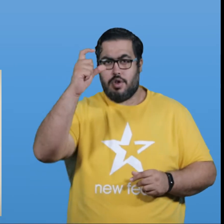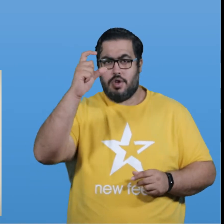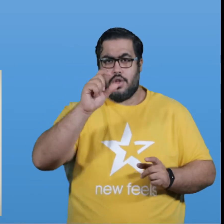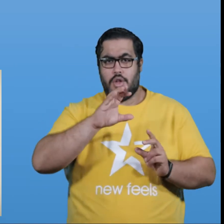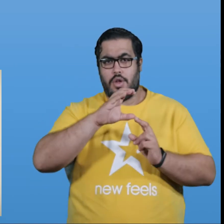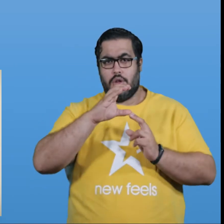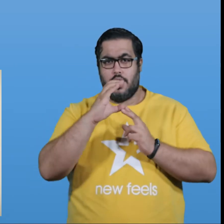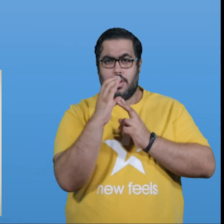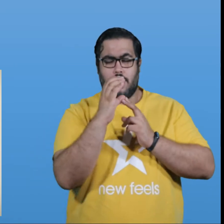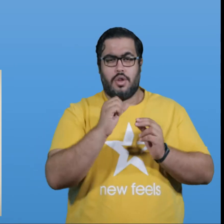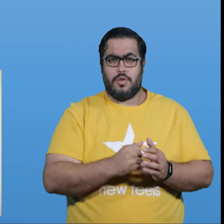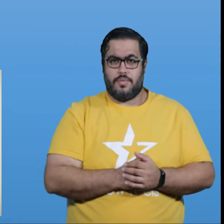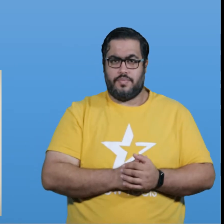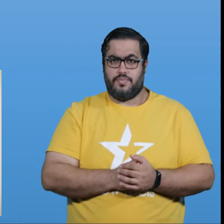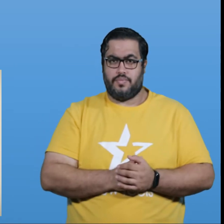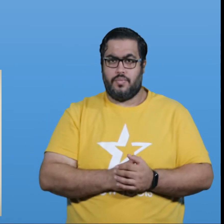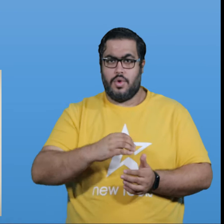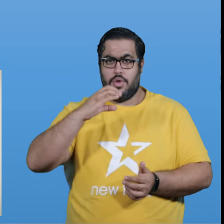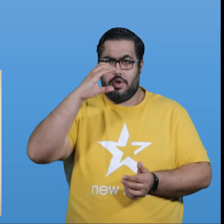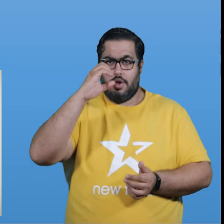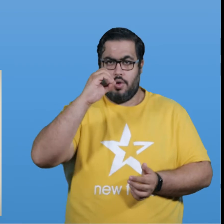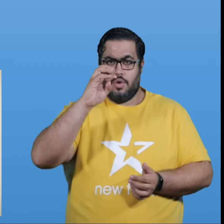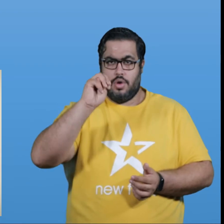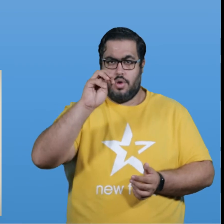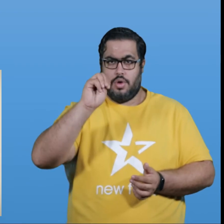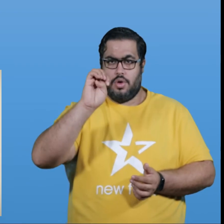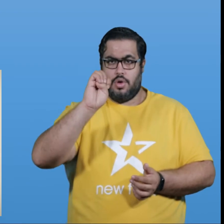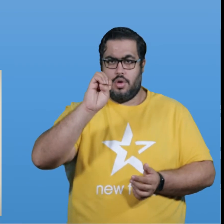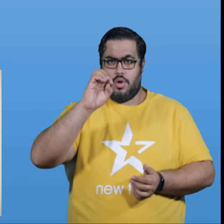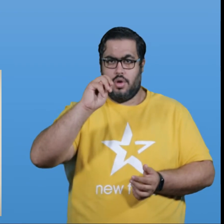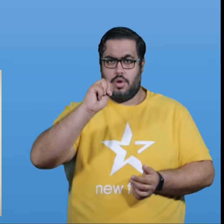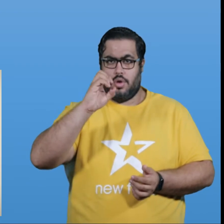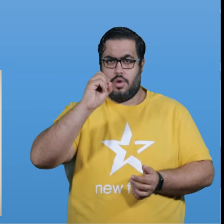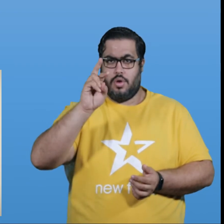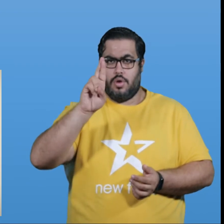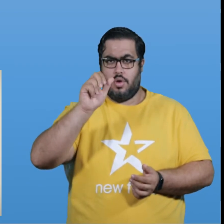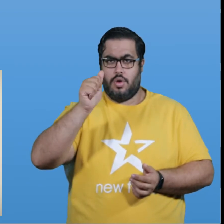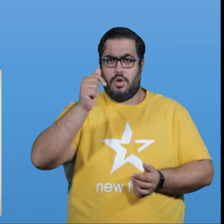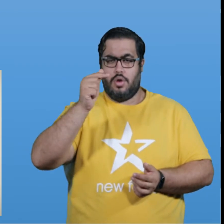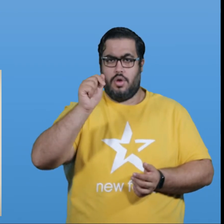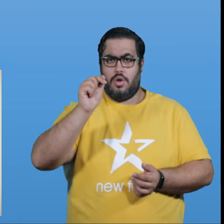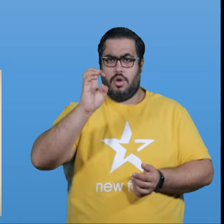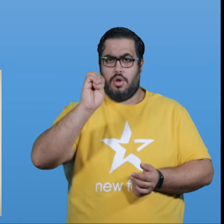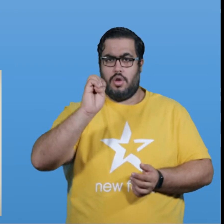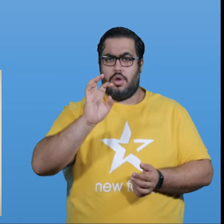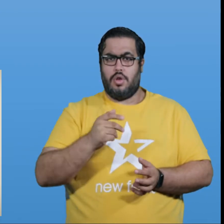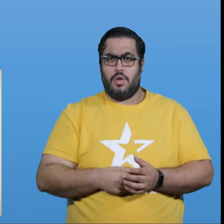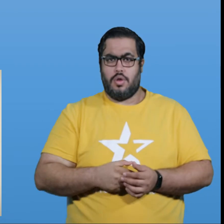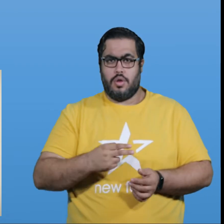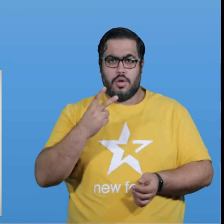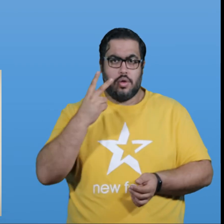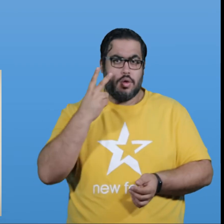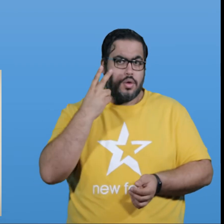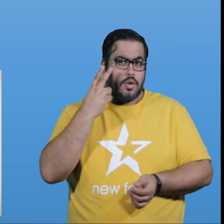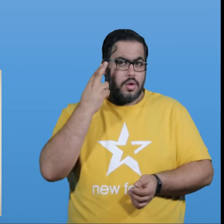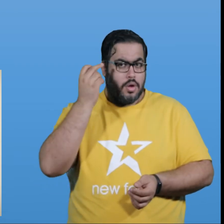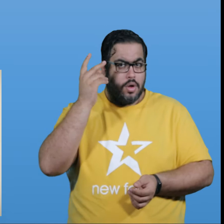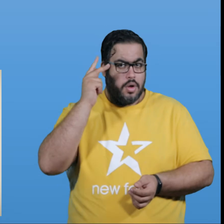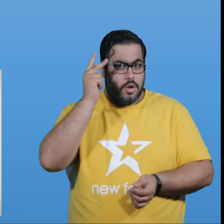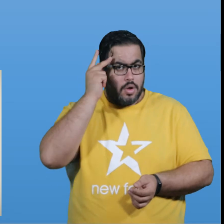ceremony. For example, many countries commemorate their fallen heroes. The blue postage stamp was